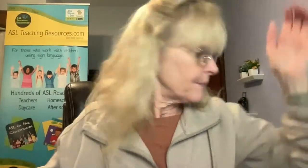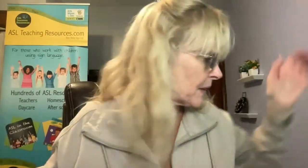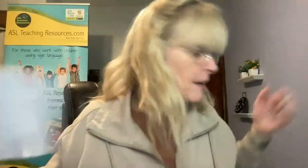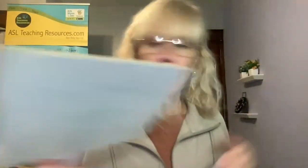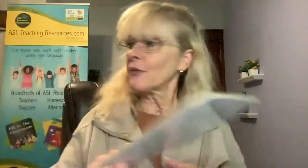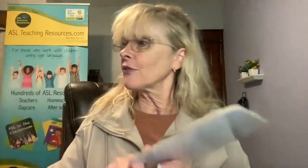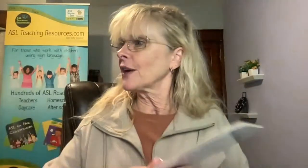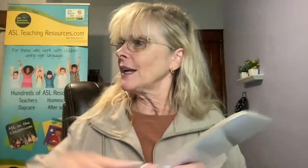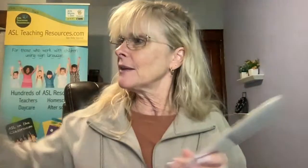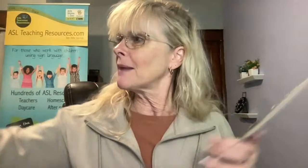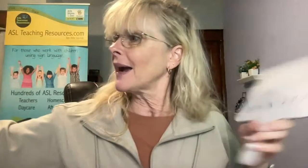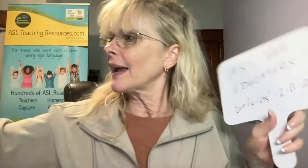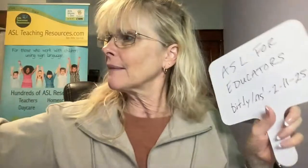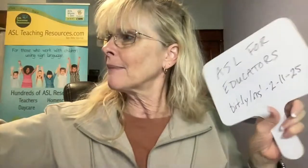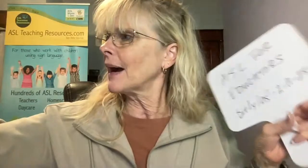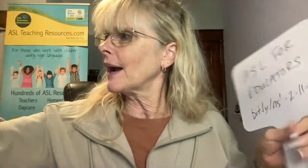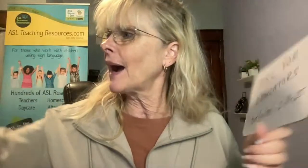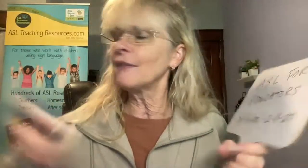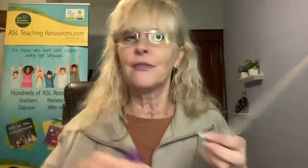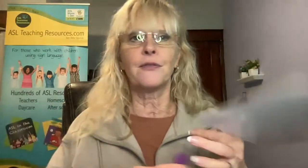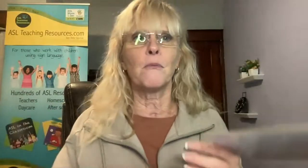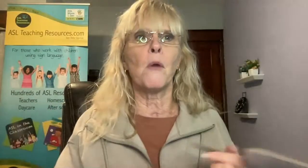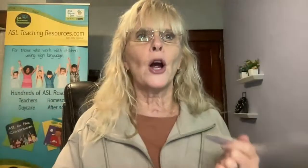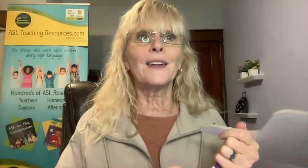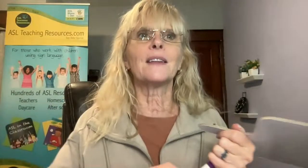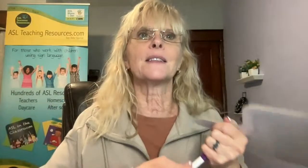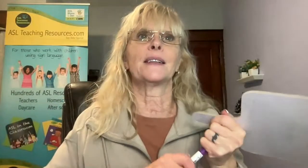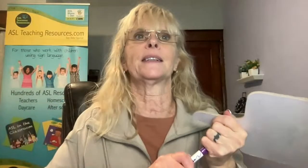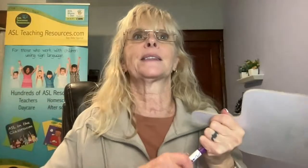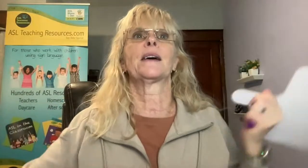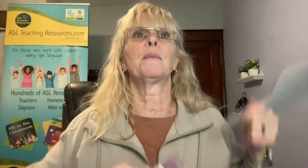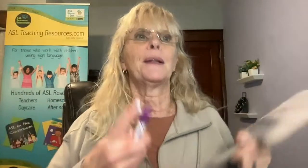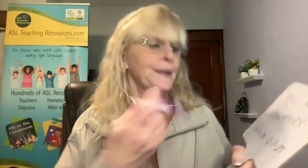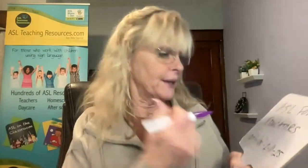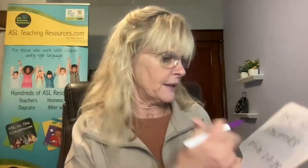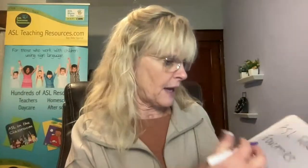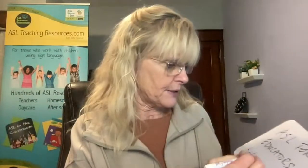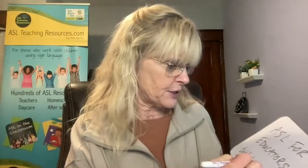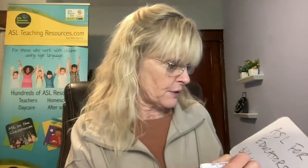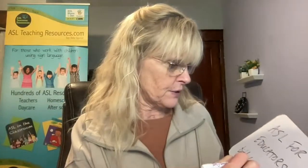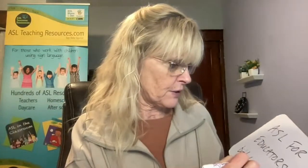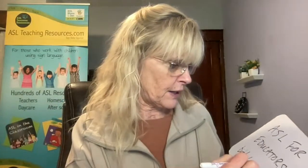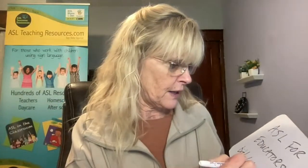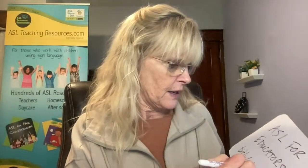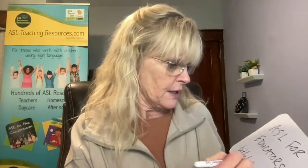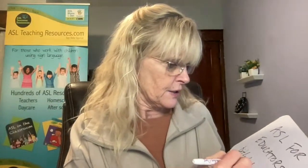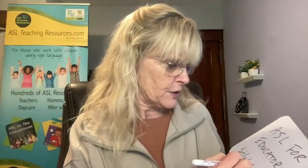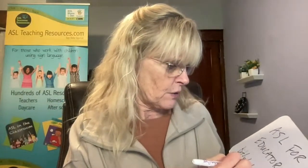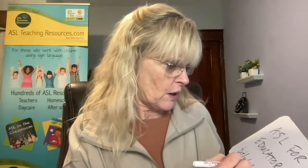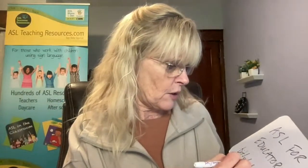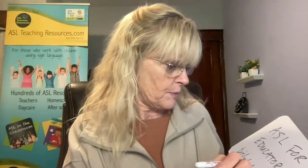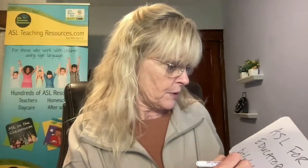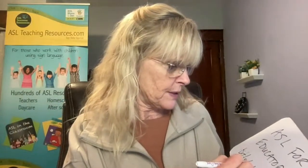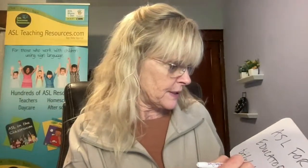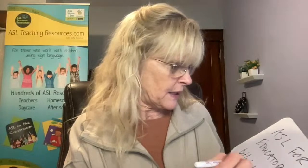and I'm afraid I've marked this and it's come undone. I'm so sorry. So I hope you can see